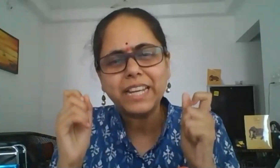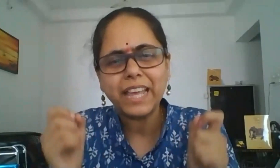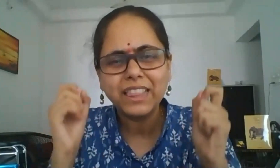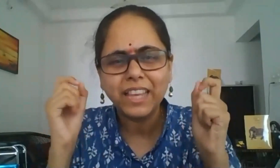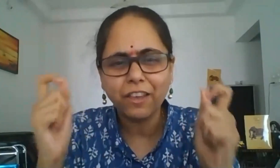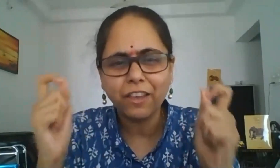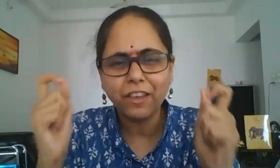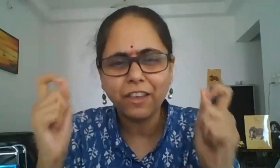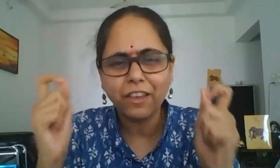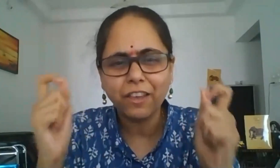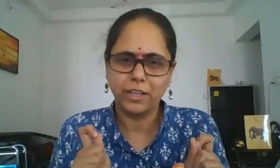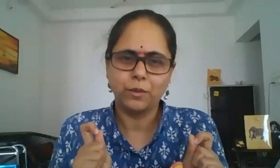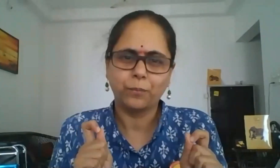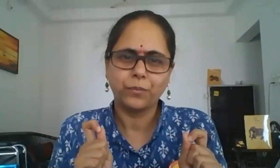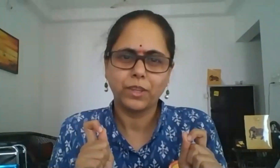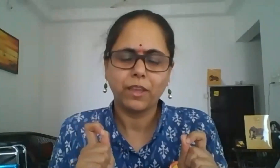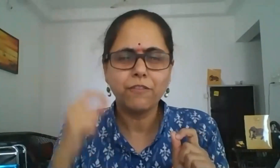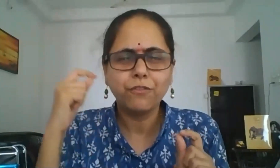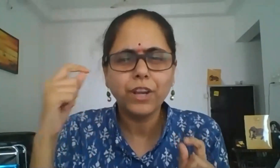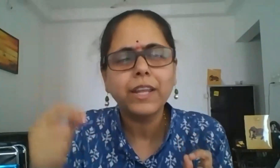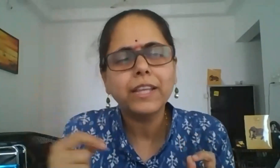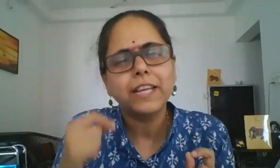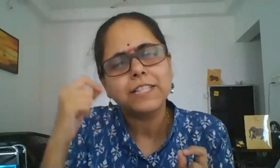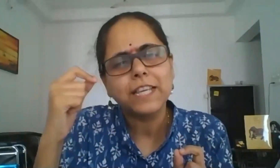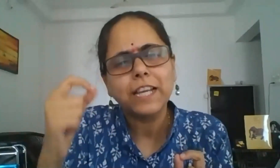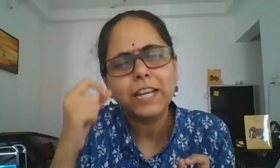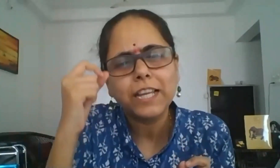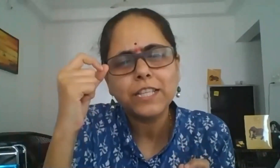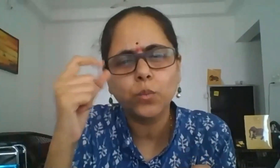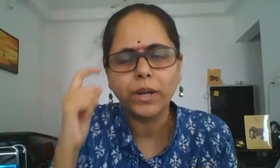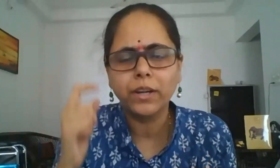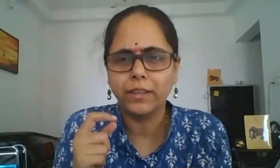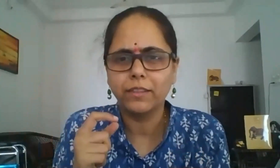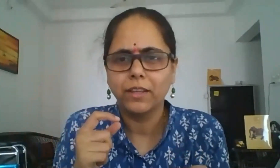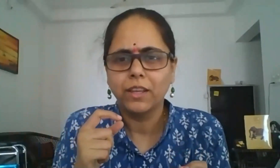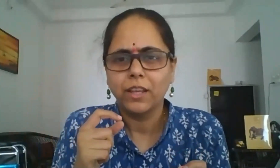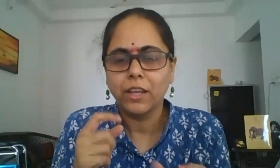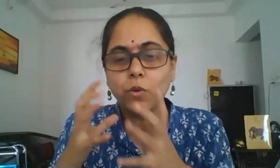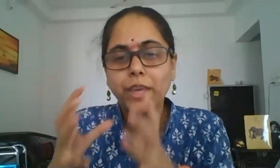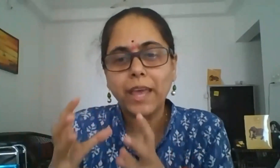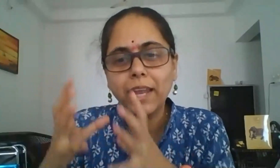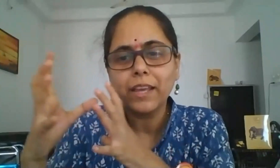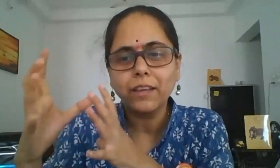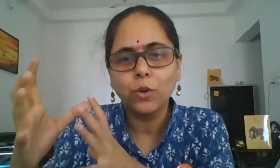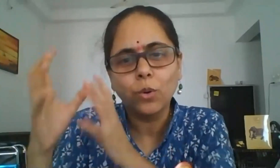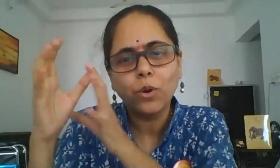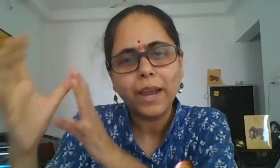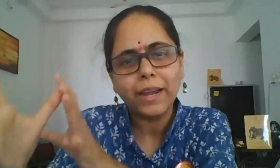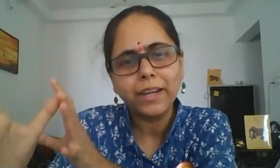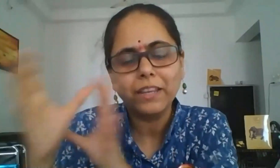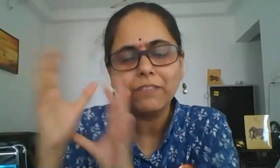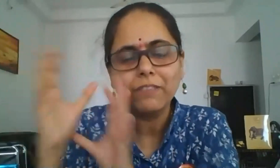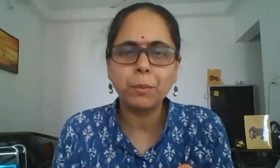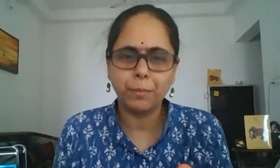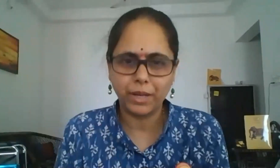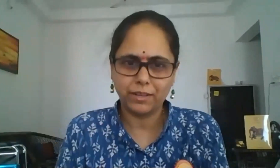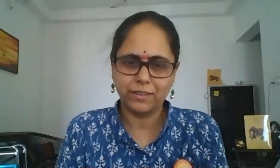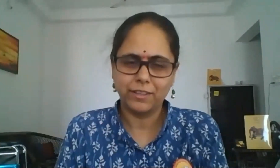death every day. Every day they are seeing at least one death. Now, can I go and give them a break?